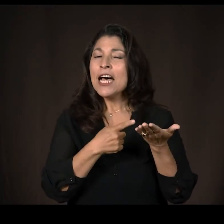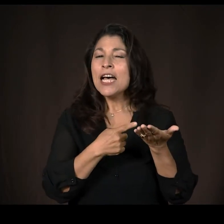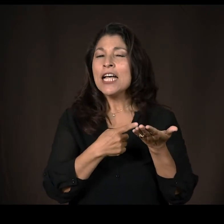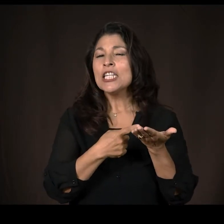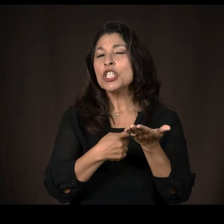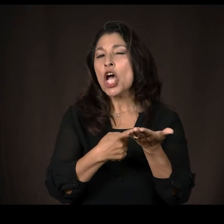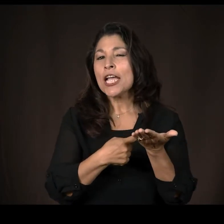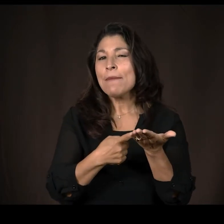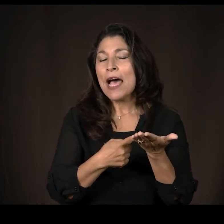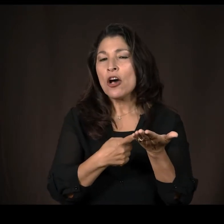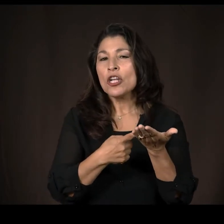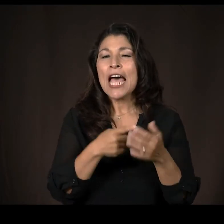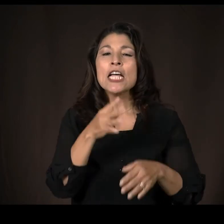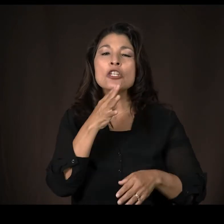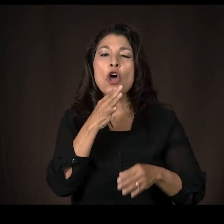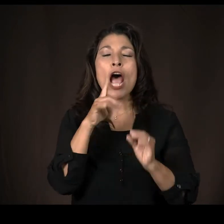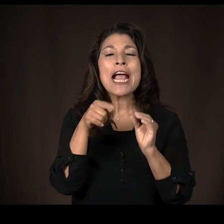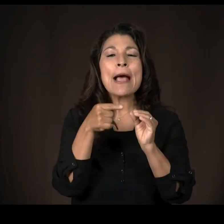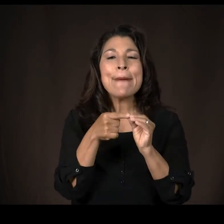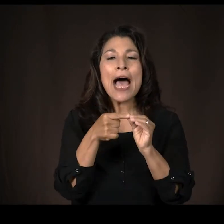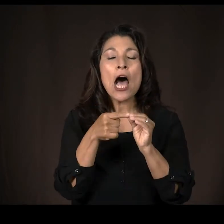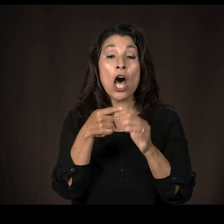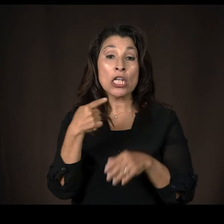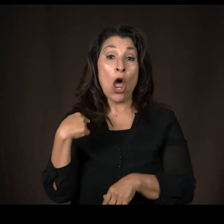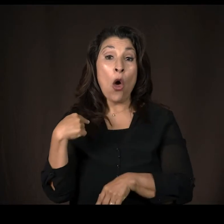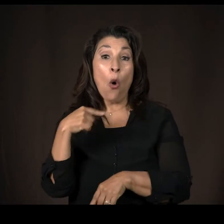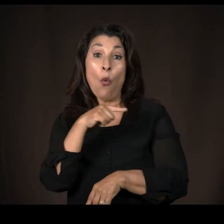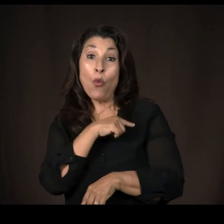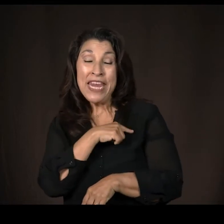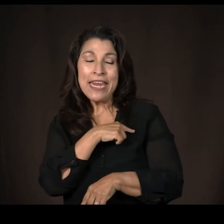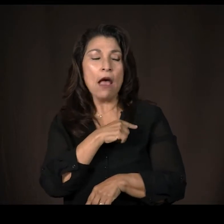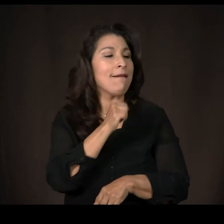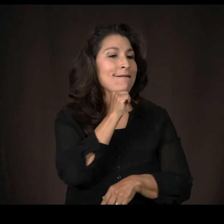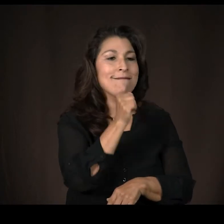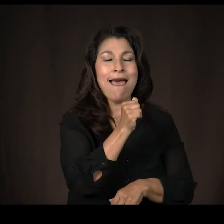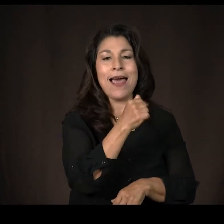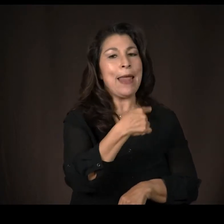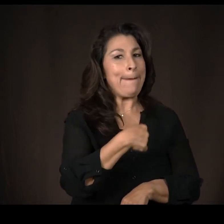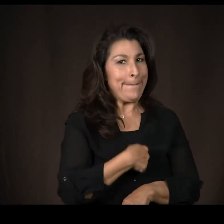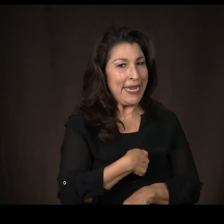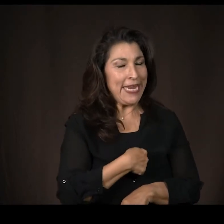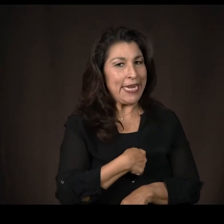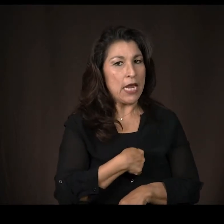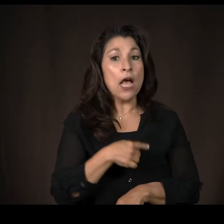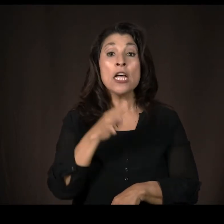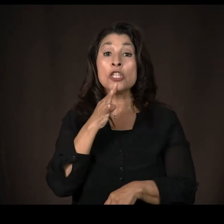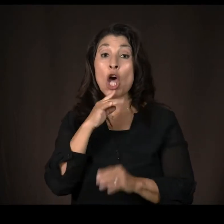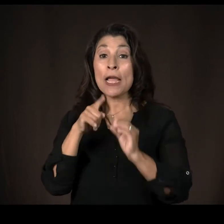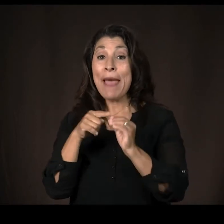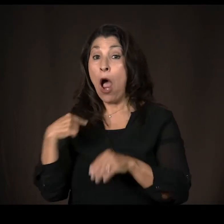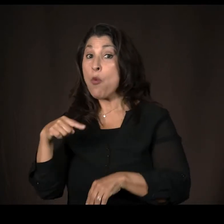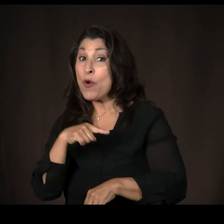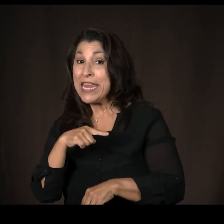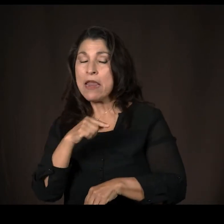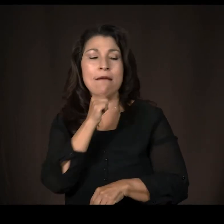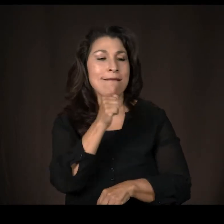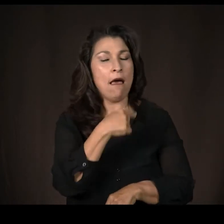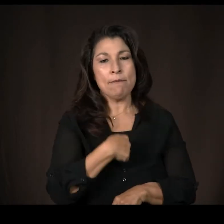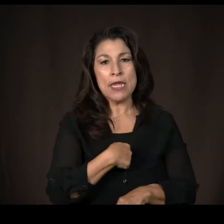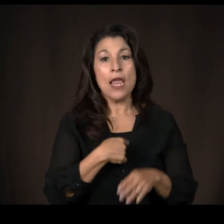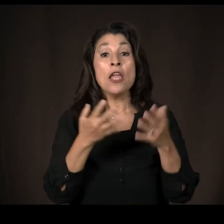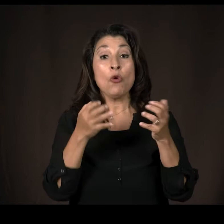we, not me. Talk about we, not me. You want to